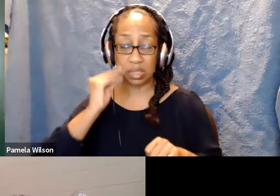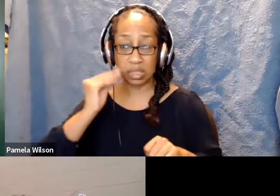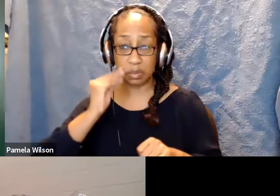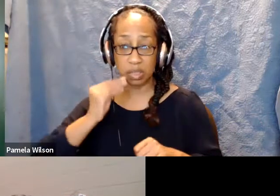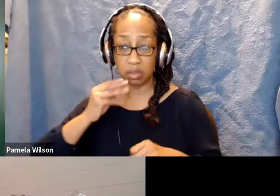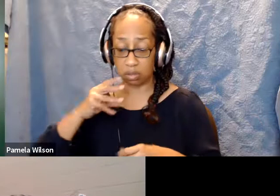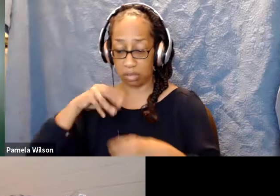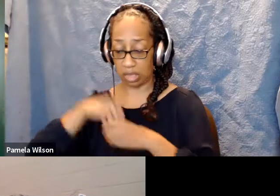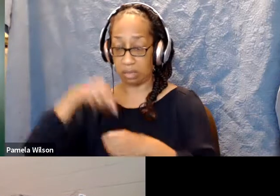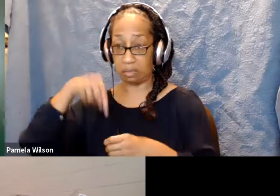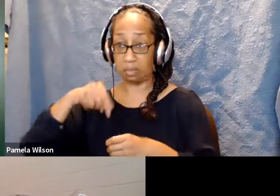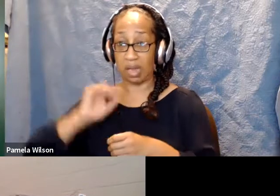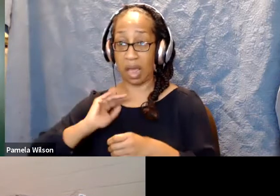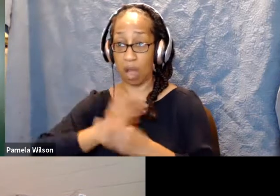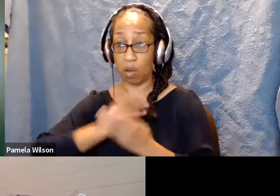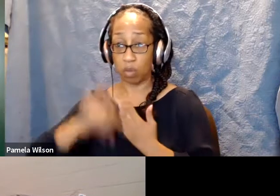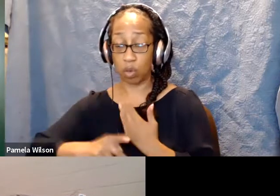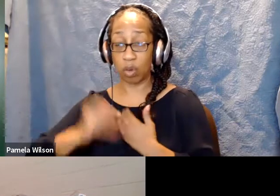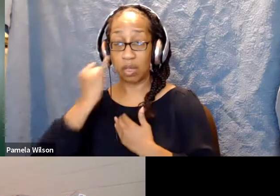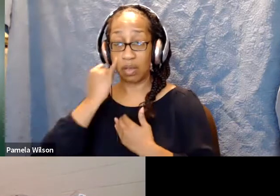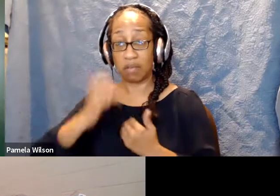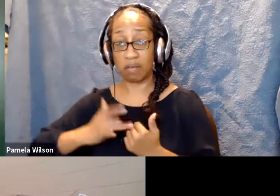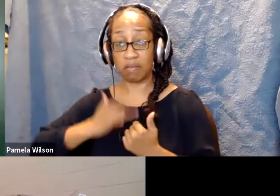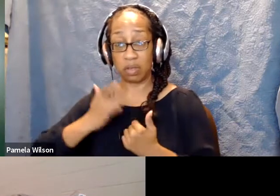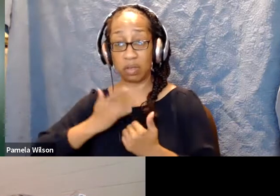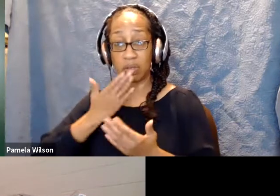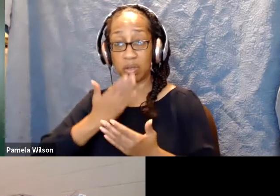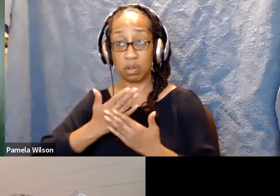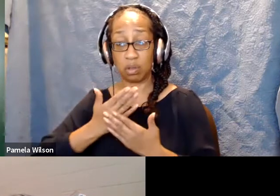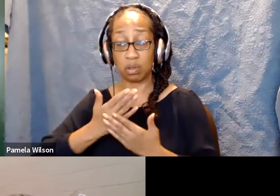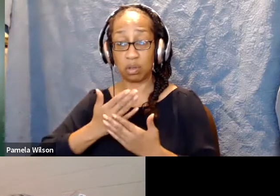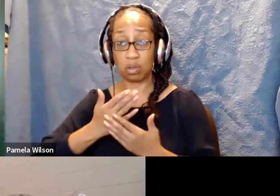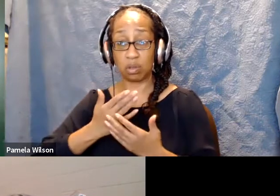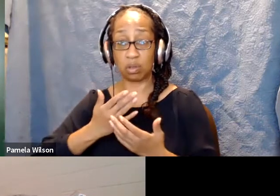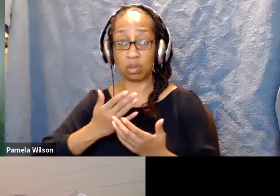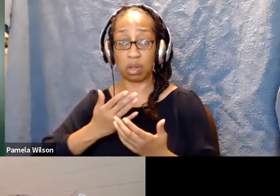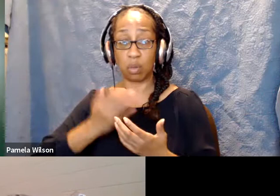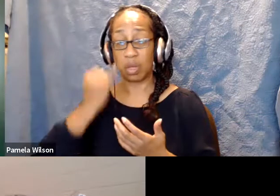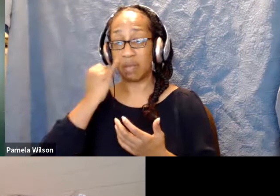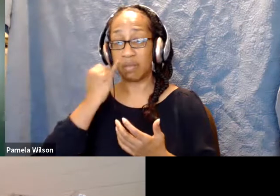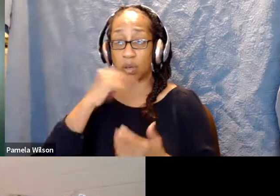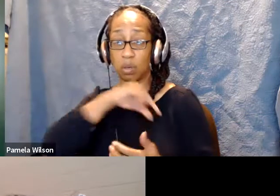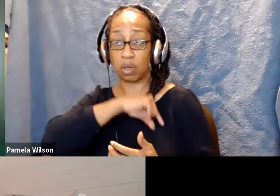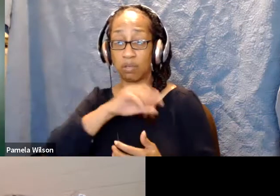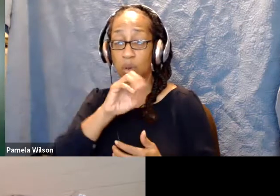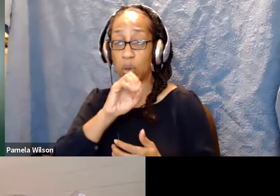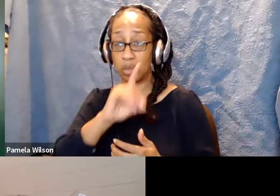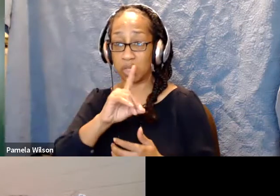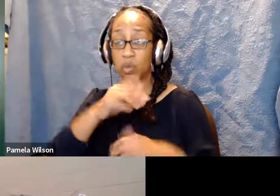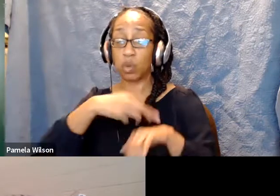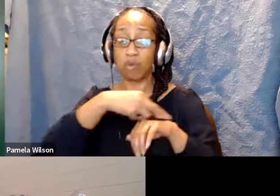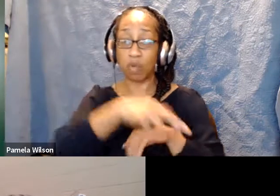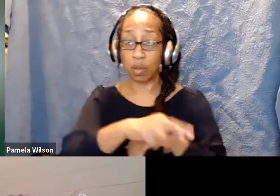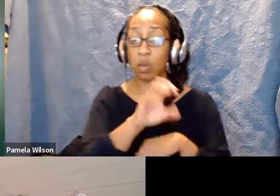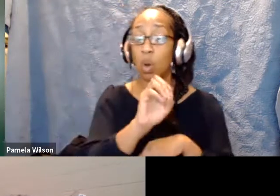anyway. If we feel that they would be a good candidate for OOD, we would refer them to OOD as well.